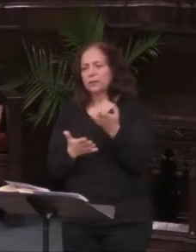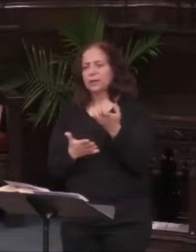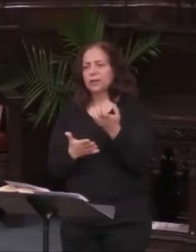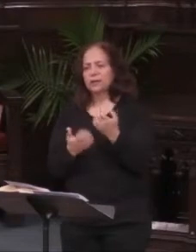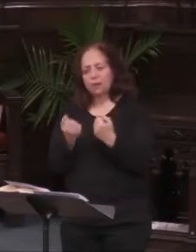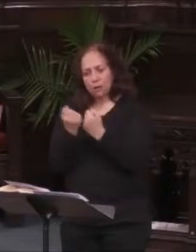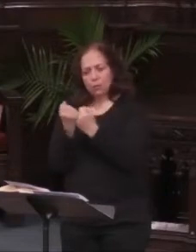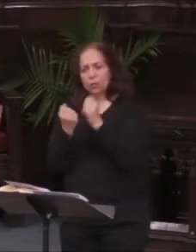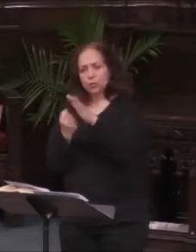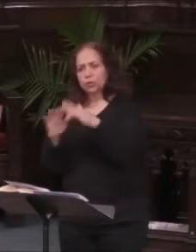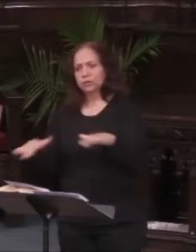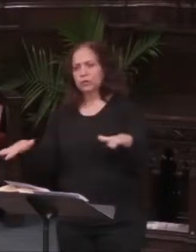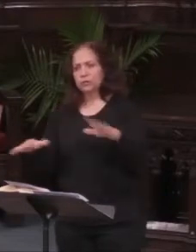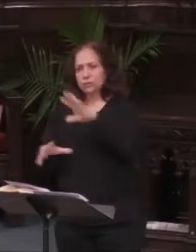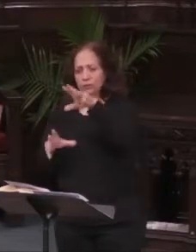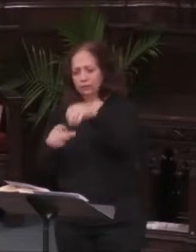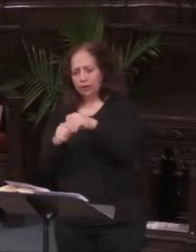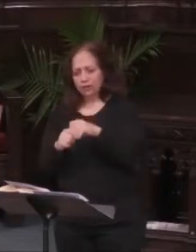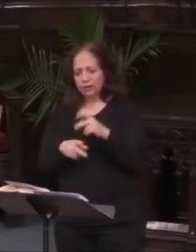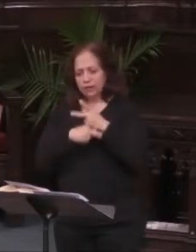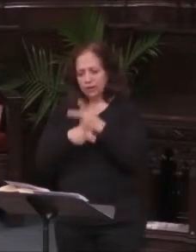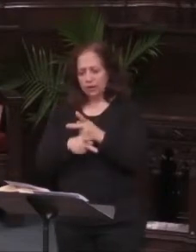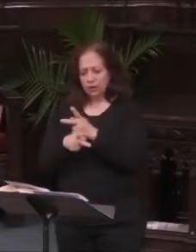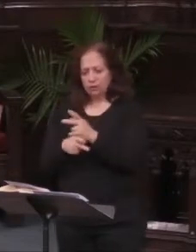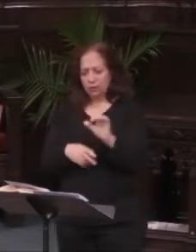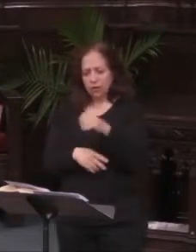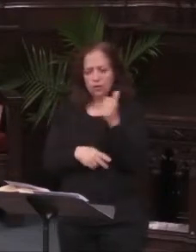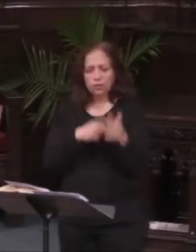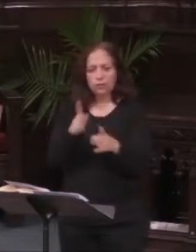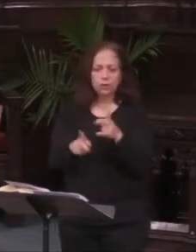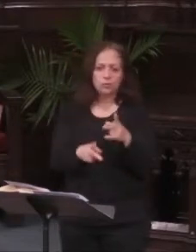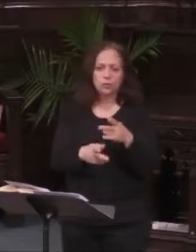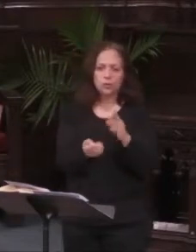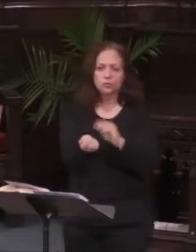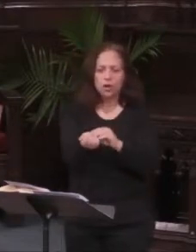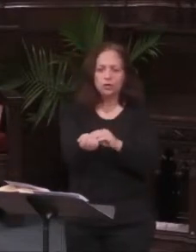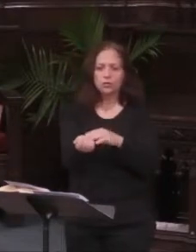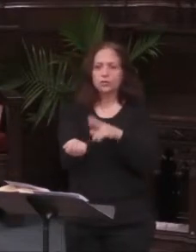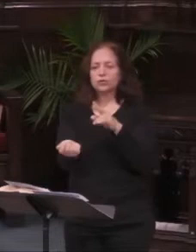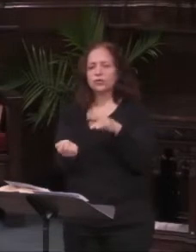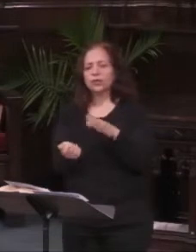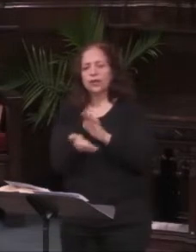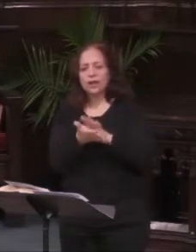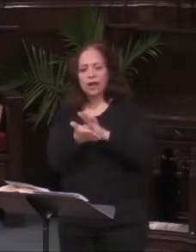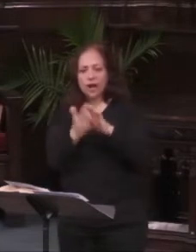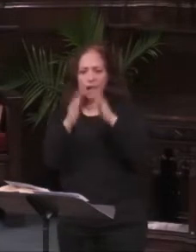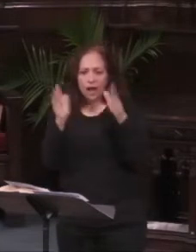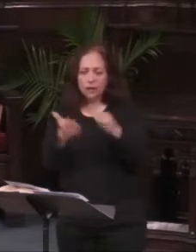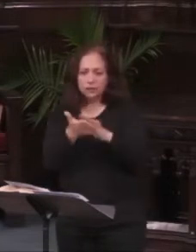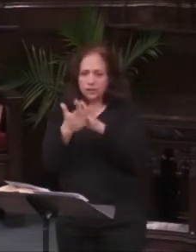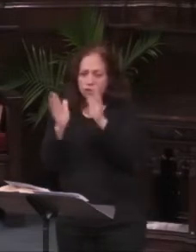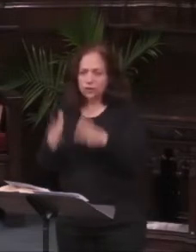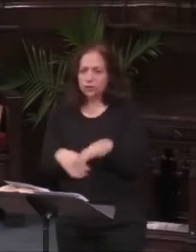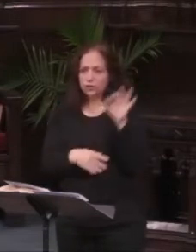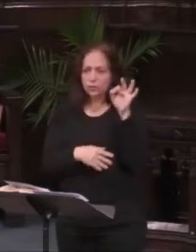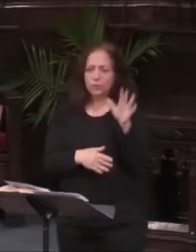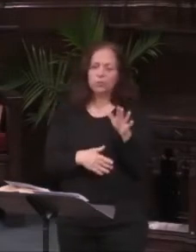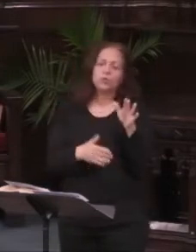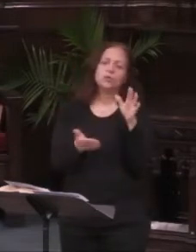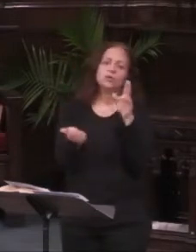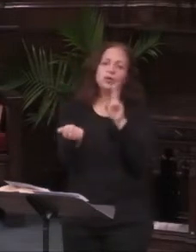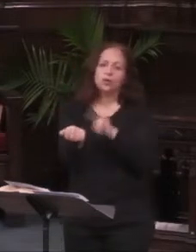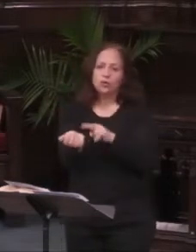Uphold your children who are involved in caring for others in healthcare, doctors and housekeepers, chaplains and